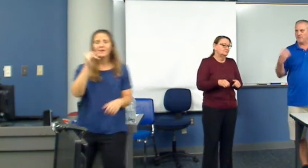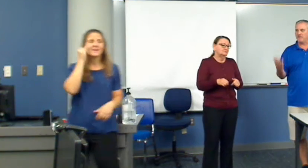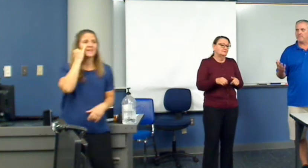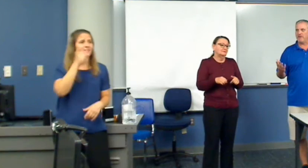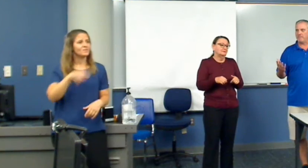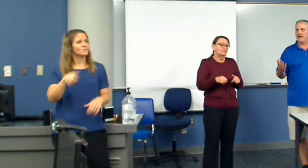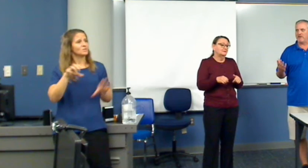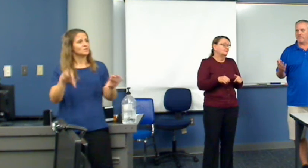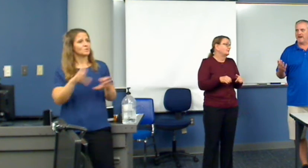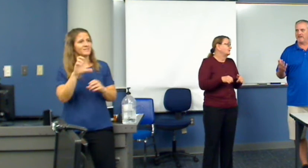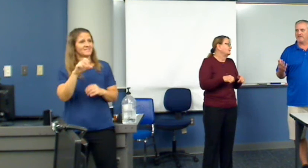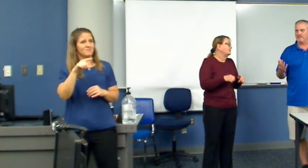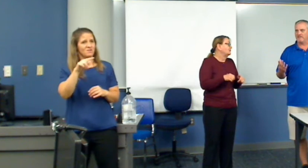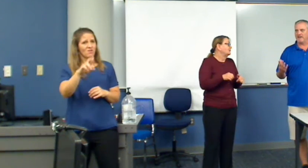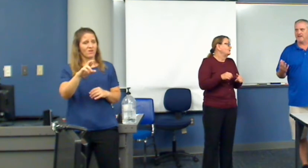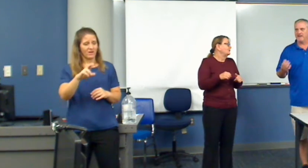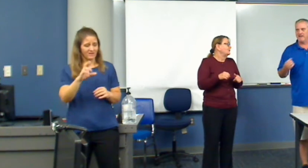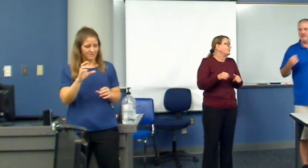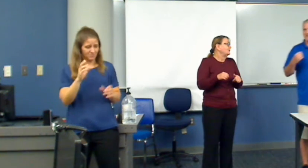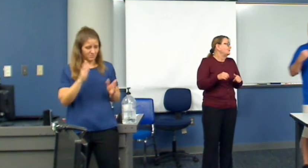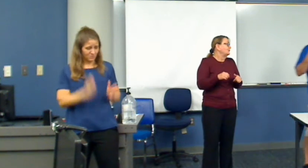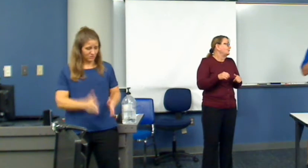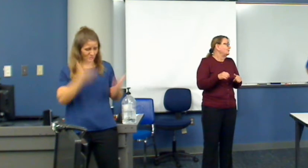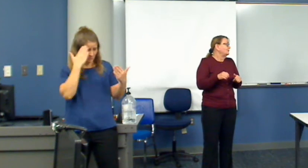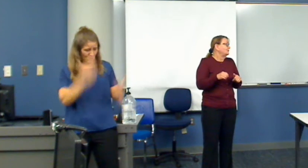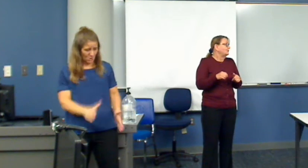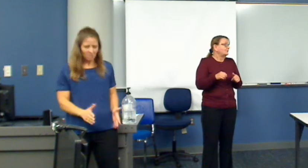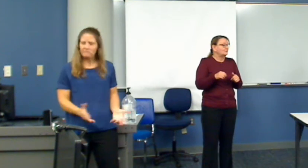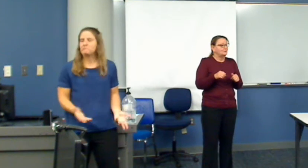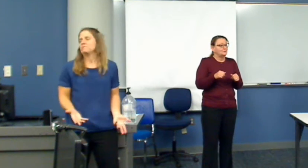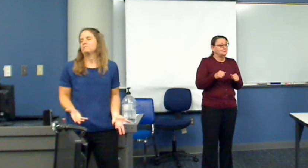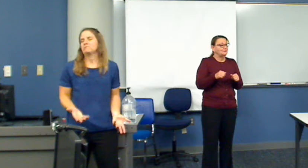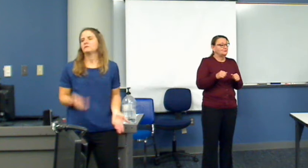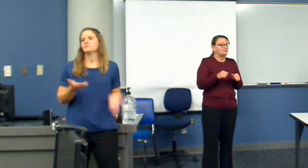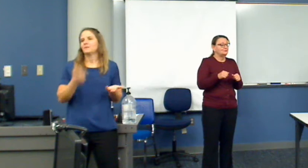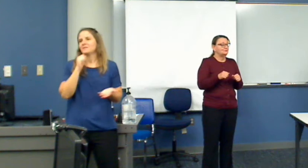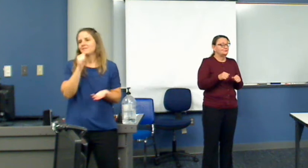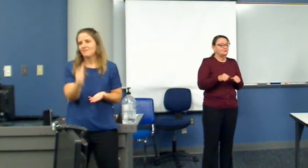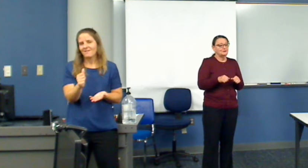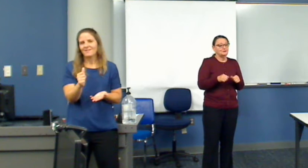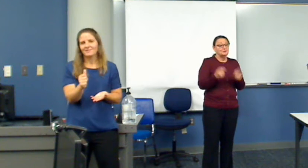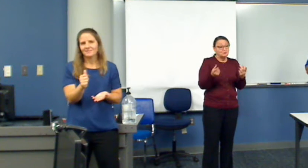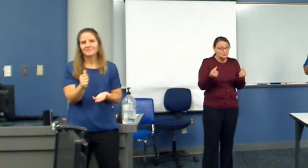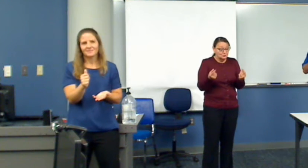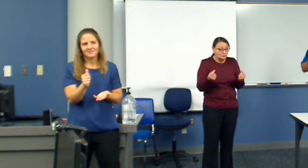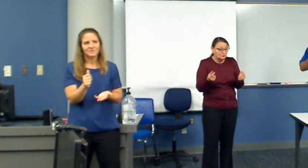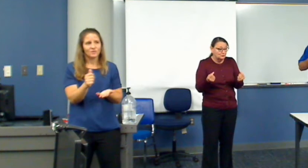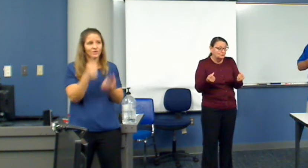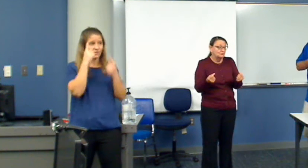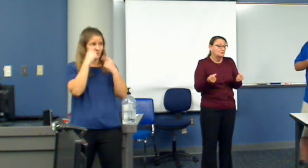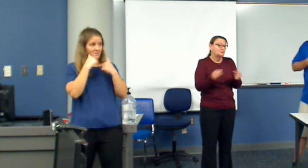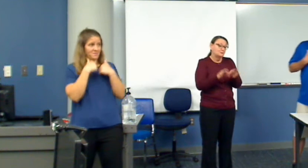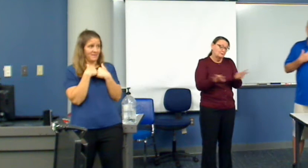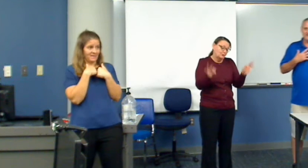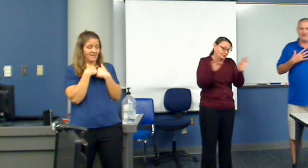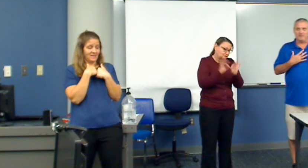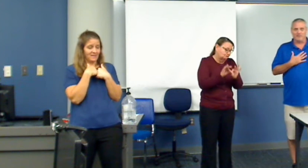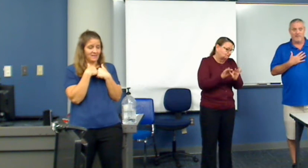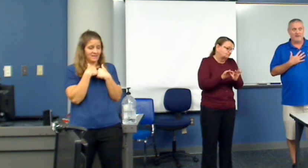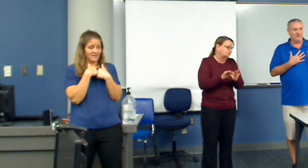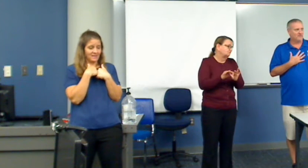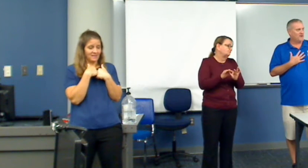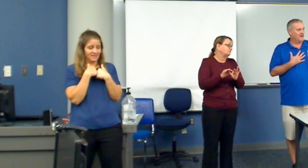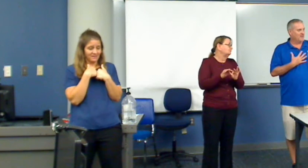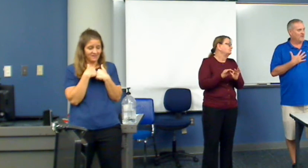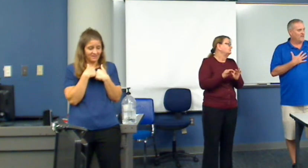So you always keep that in the back of your mind, okay? So do the things that you need to do. So that's, to me, I think that's why,